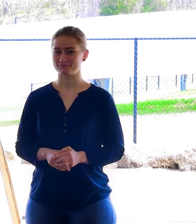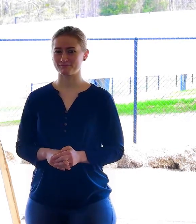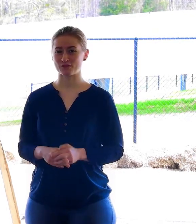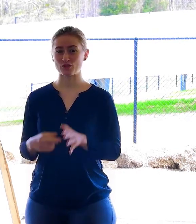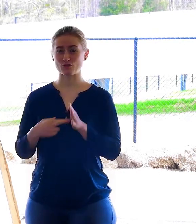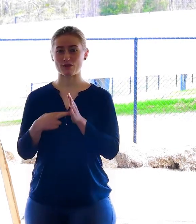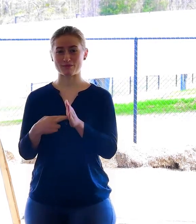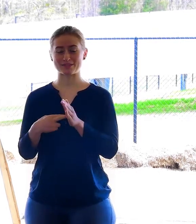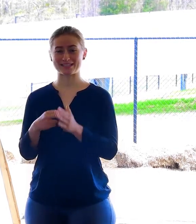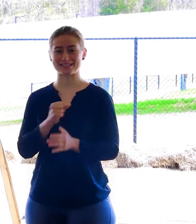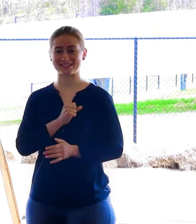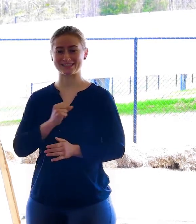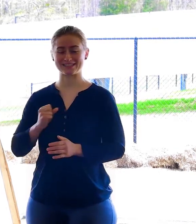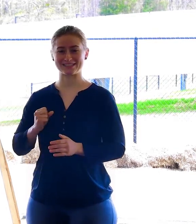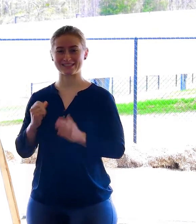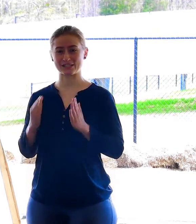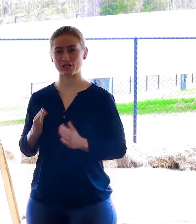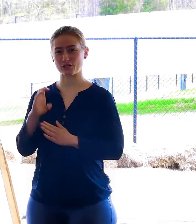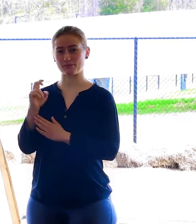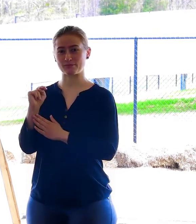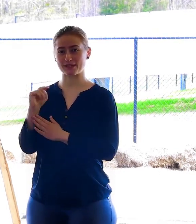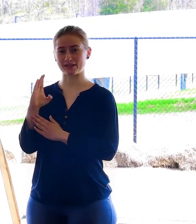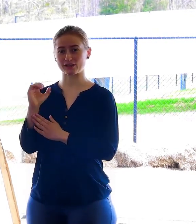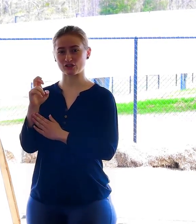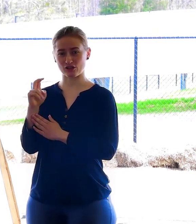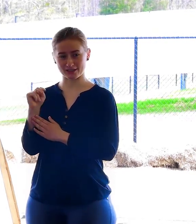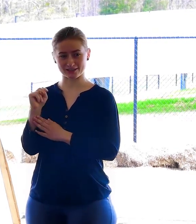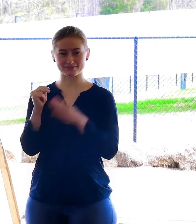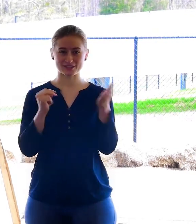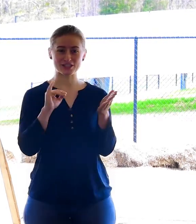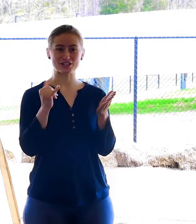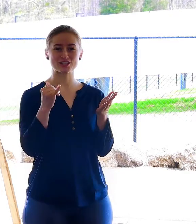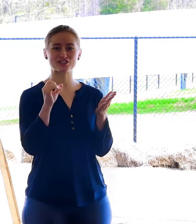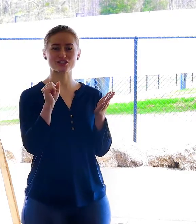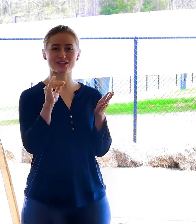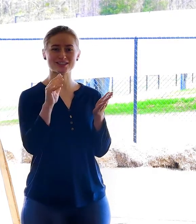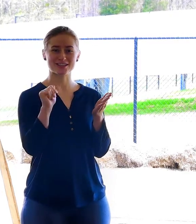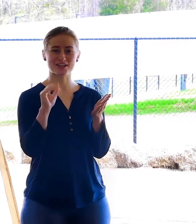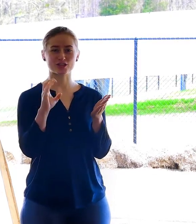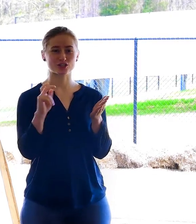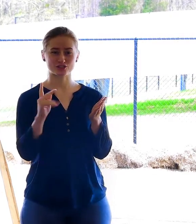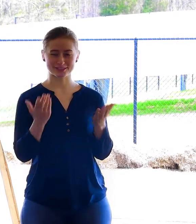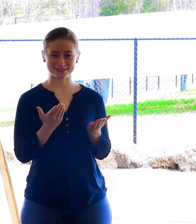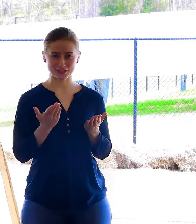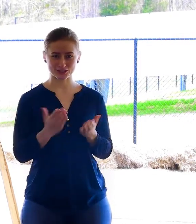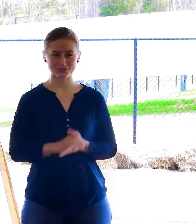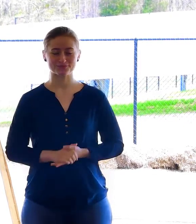Representing Senator Ben Cardin, Jessica Cook is here.